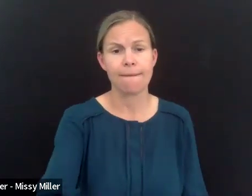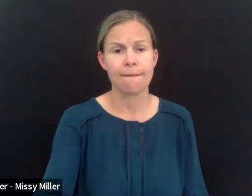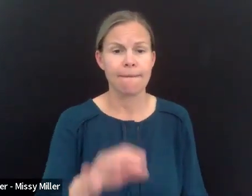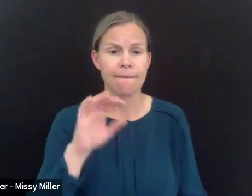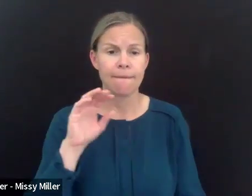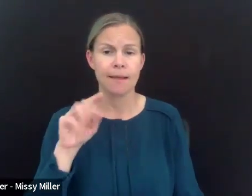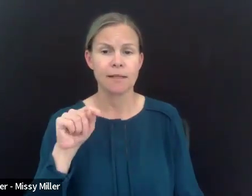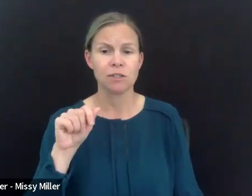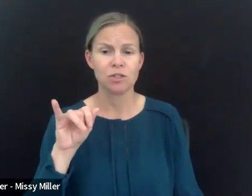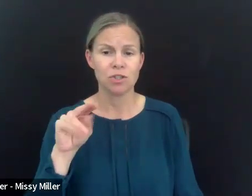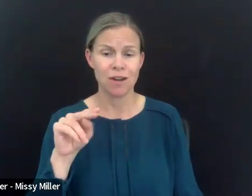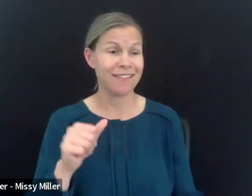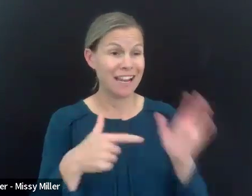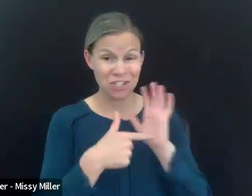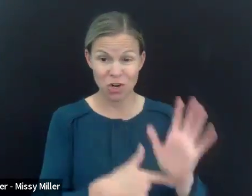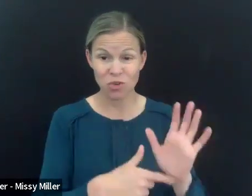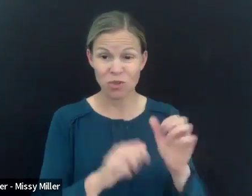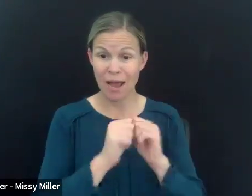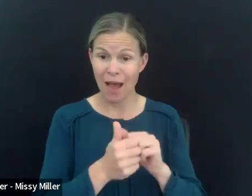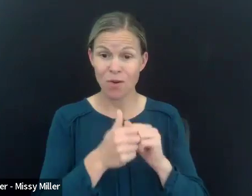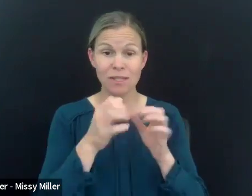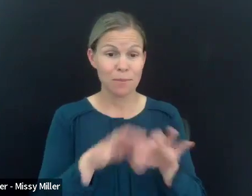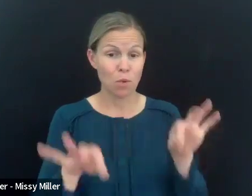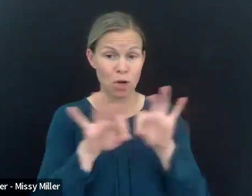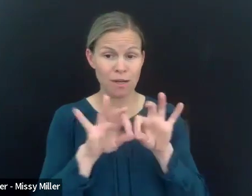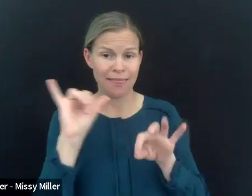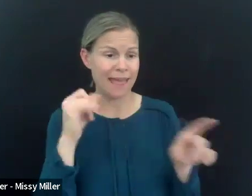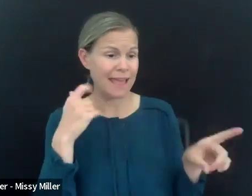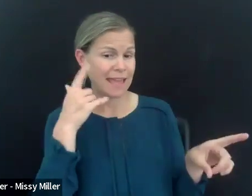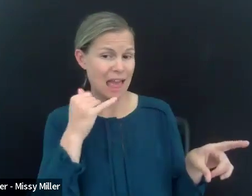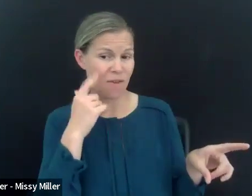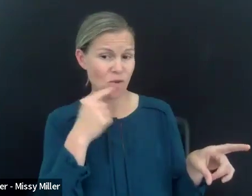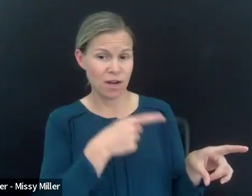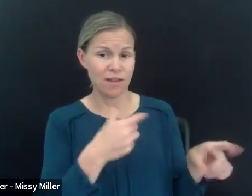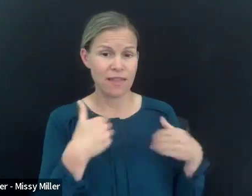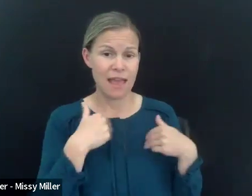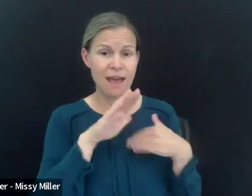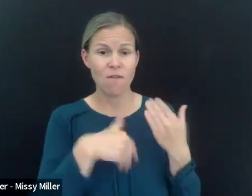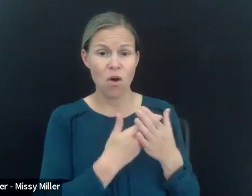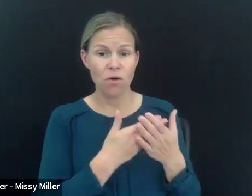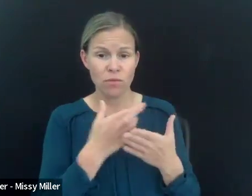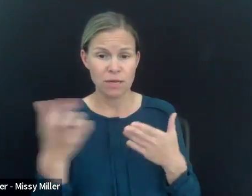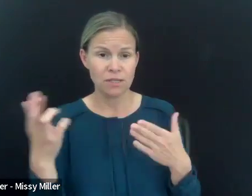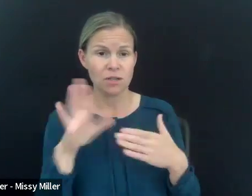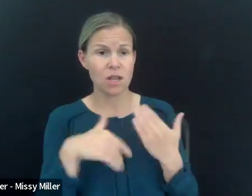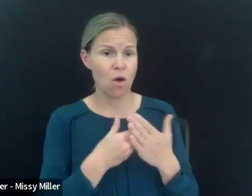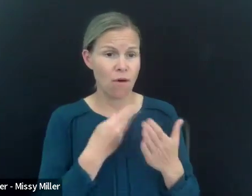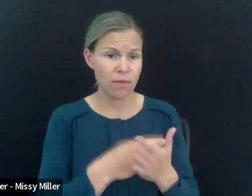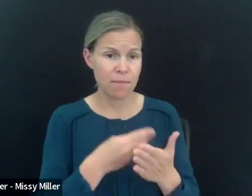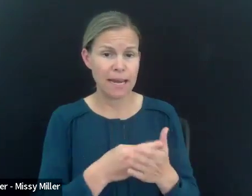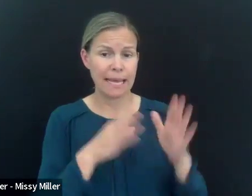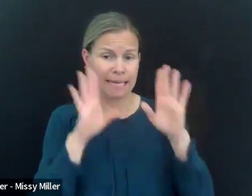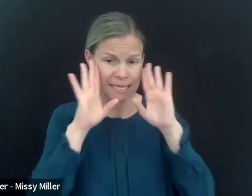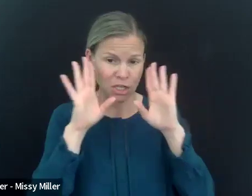is then. If a place like California that has all the money, all the resources, all the attention, and there's still these issues, what does it mean